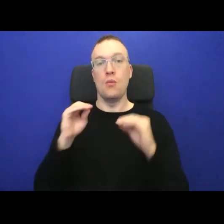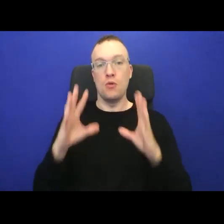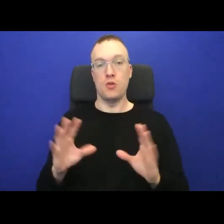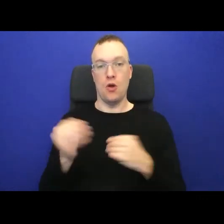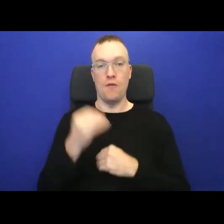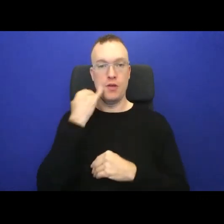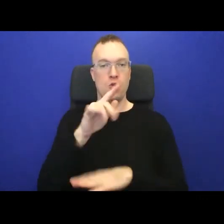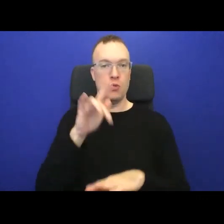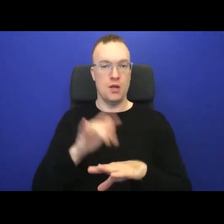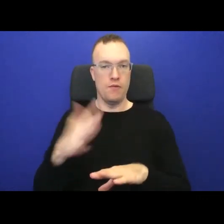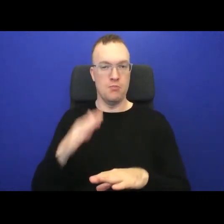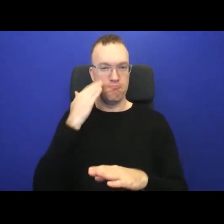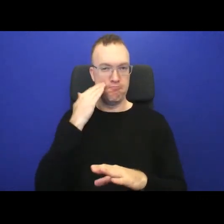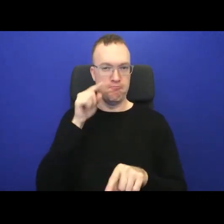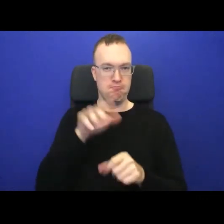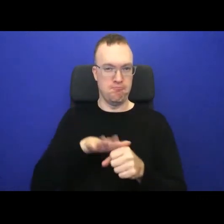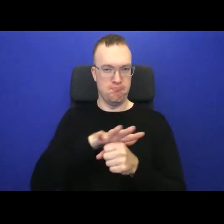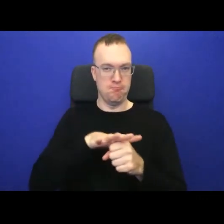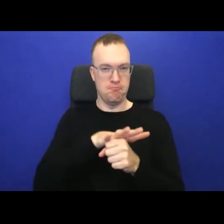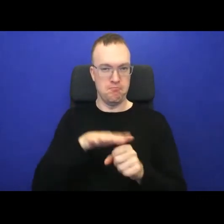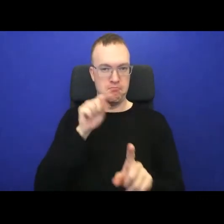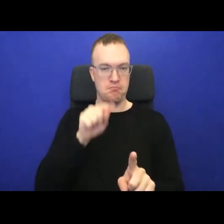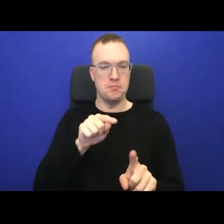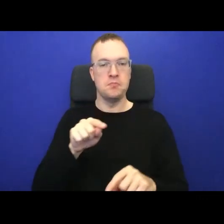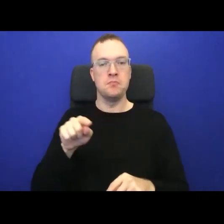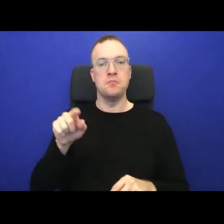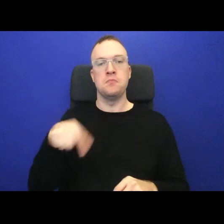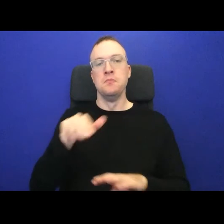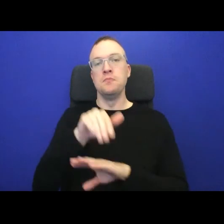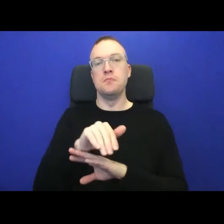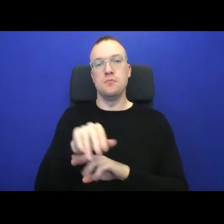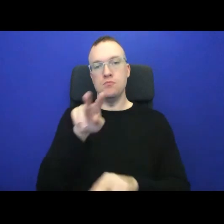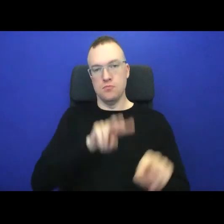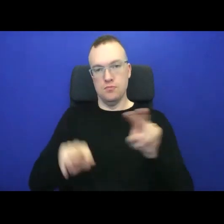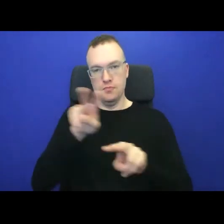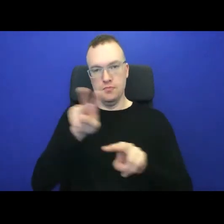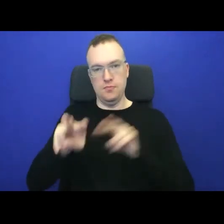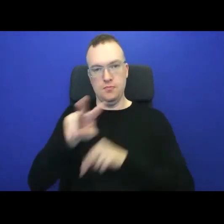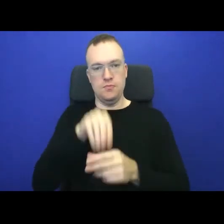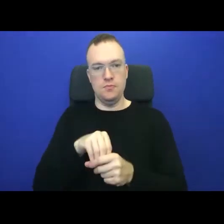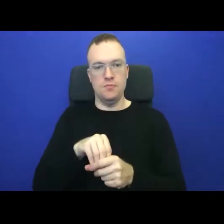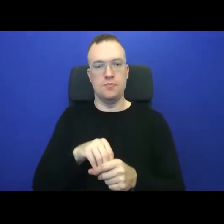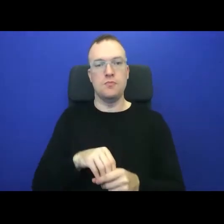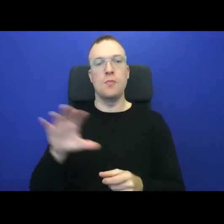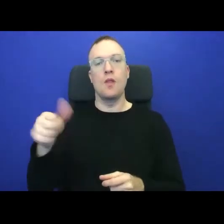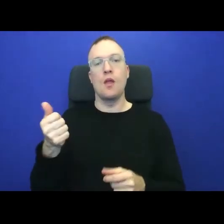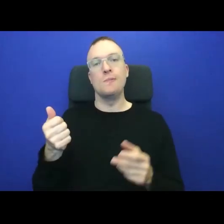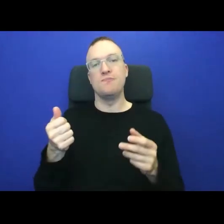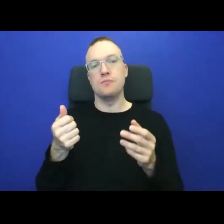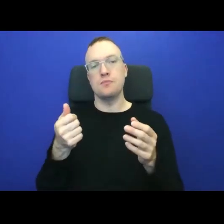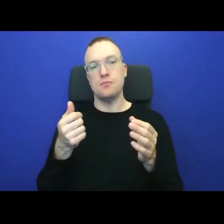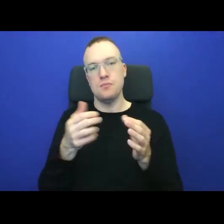who can remember where those are. And they did nighttime observing, did some other labour for the